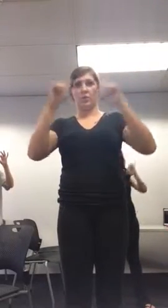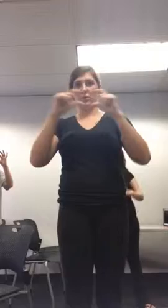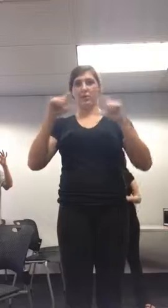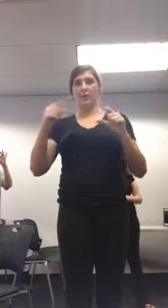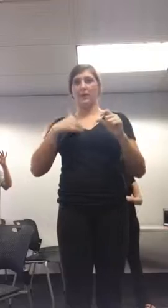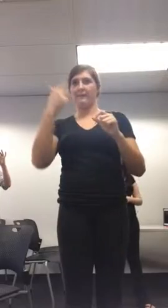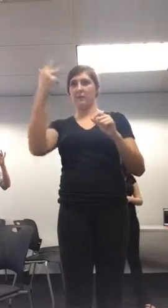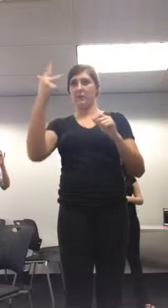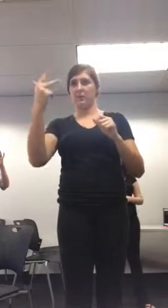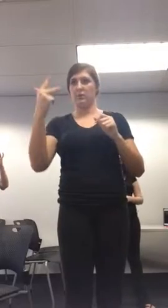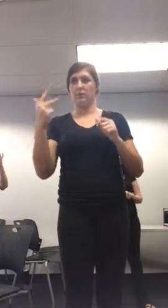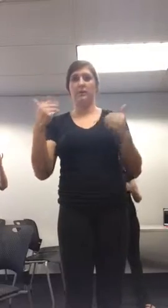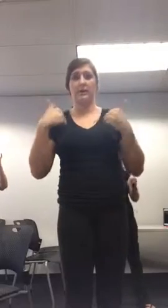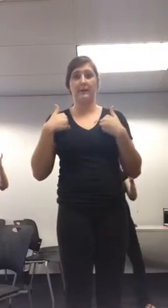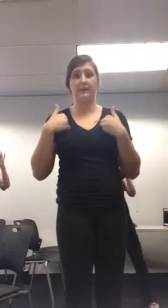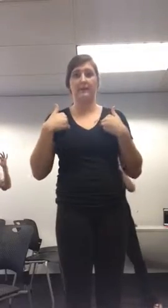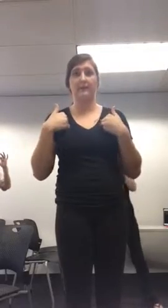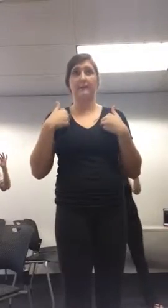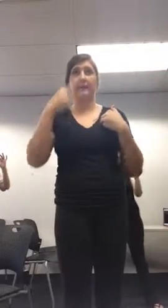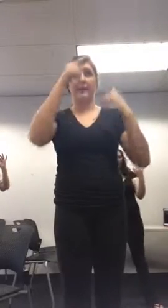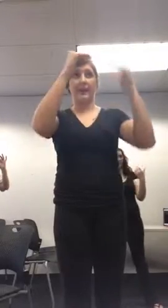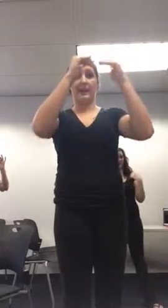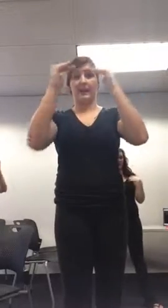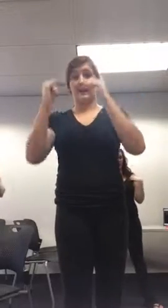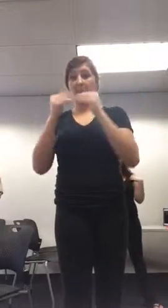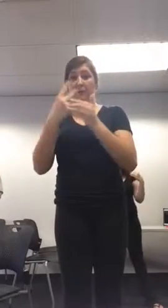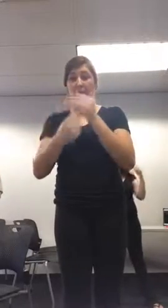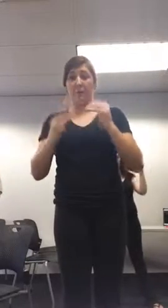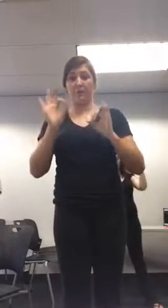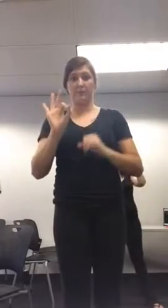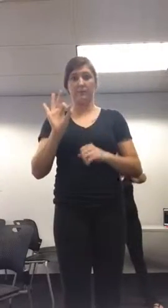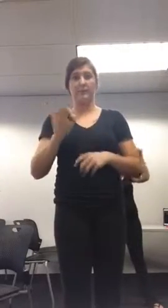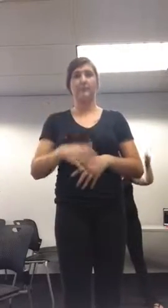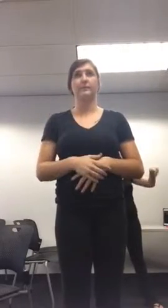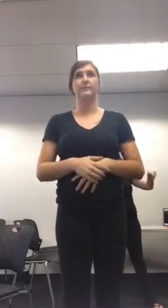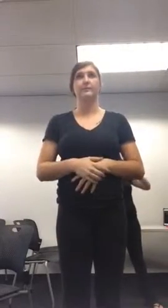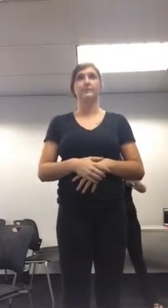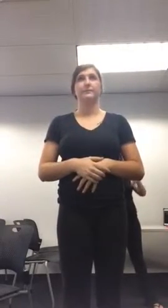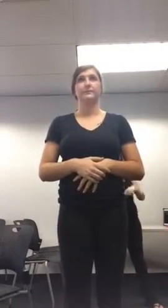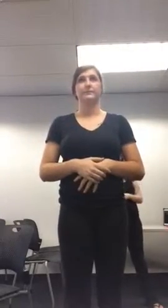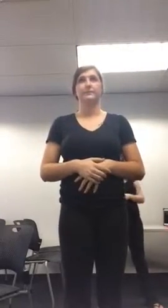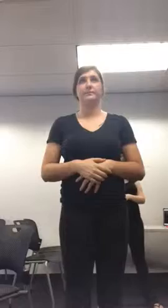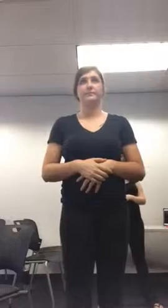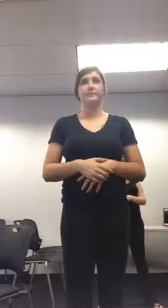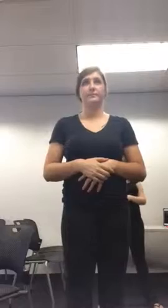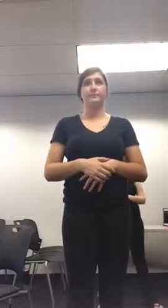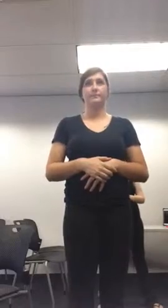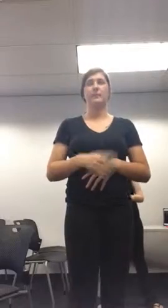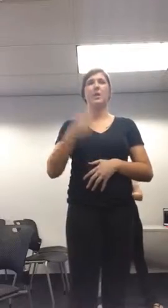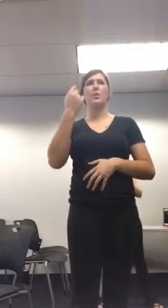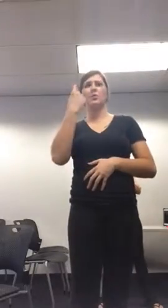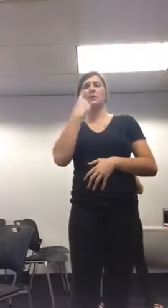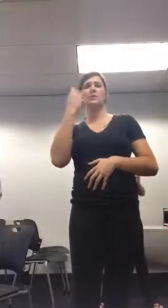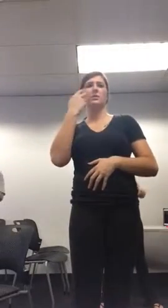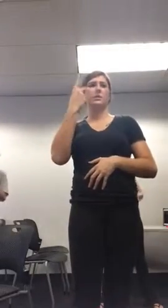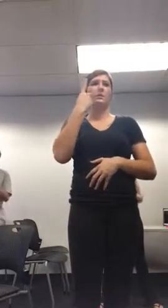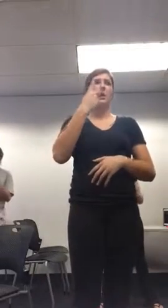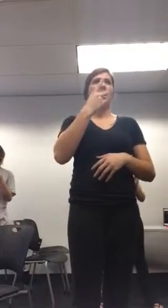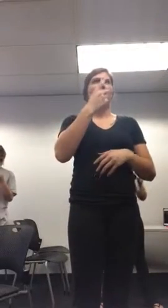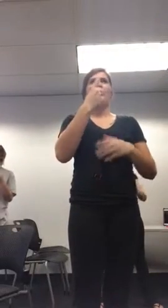of the arrangements so far has been rectangular. That is, with 12, 3 rows of 4, 2 rows of 6. But this is more